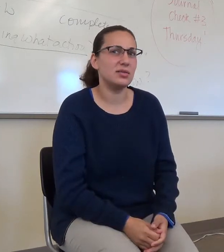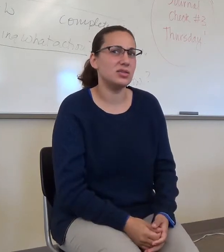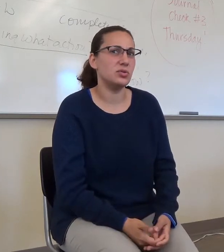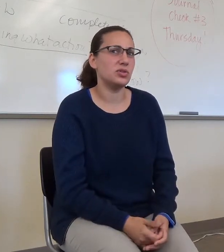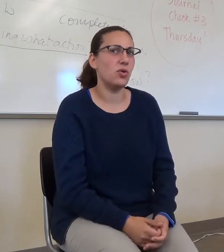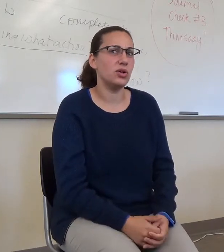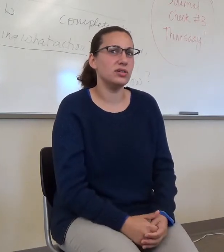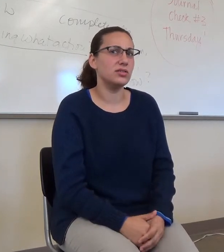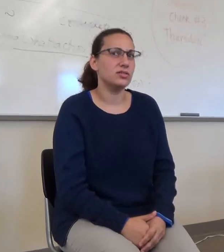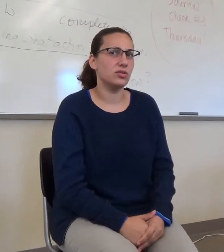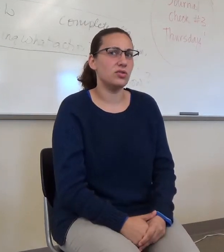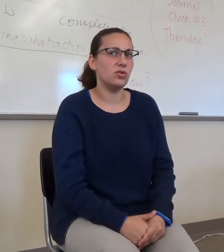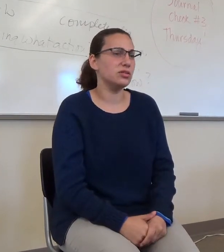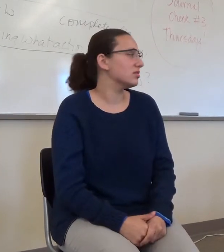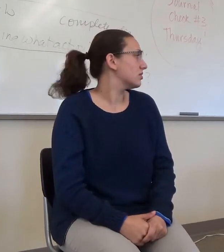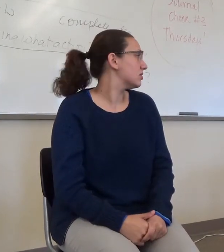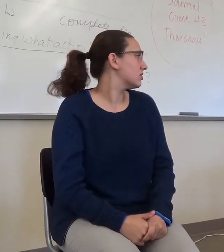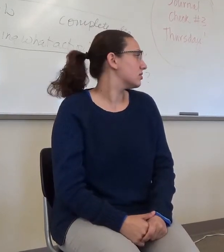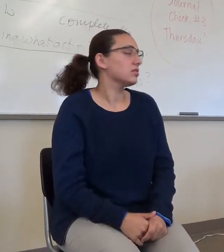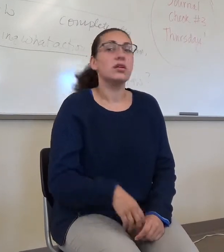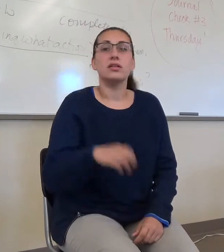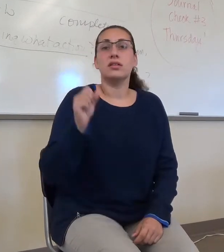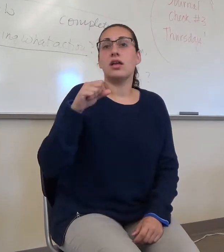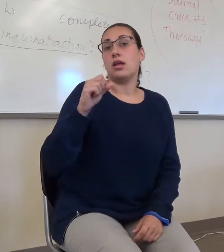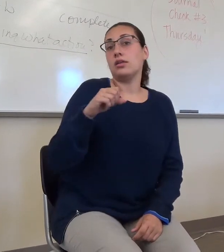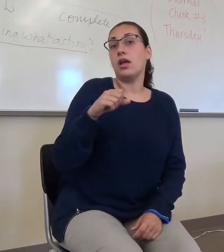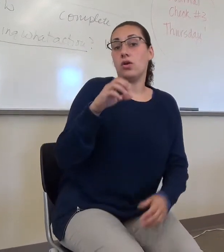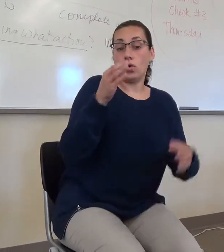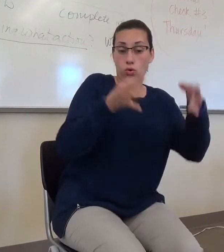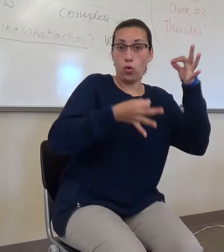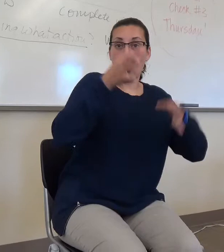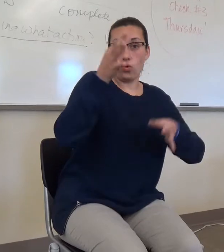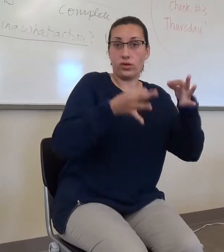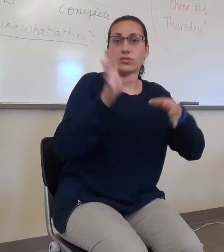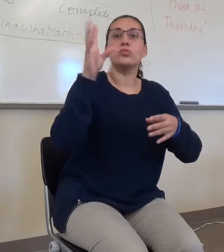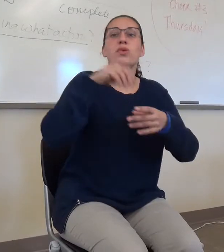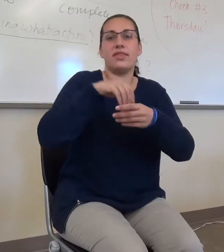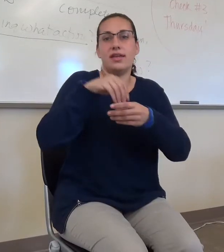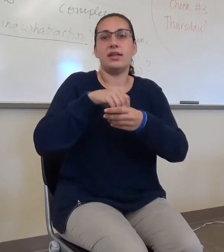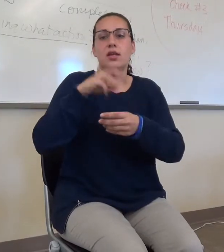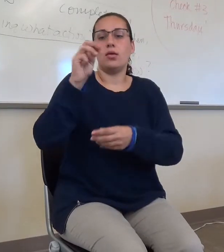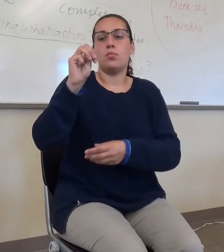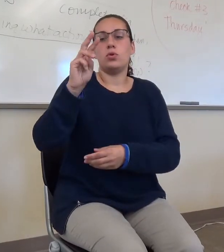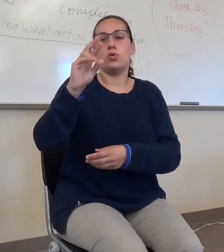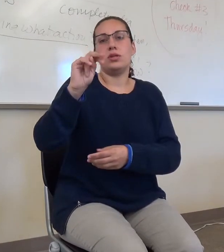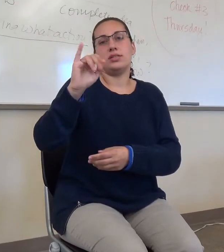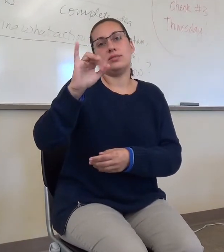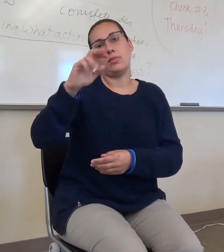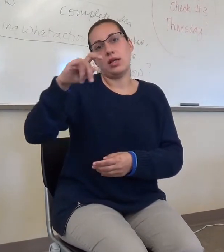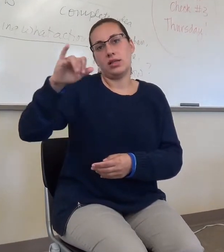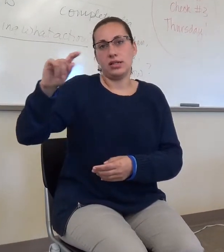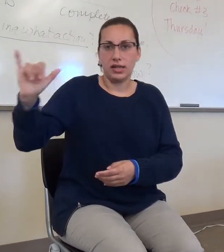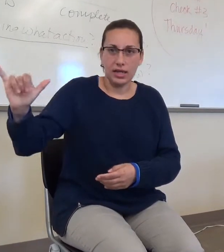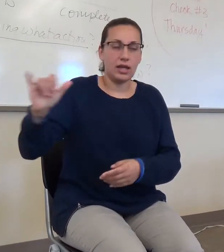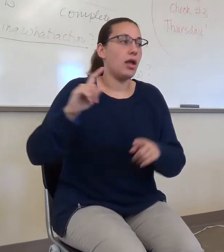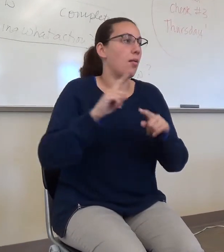do with the court or court? Well, a court is in a municipality or a locality. The Monterey